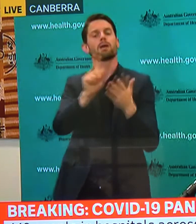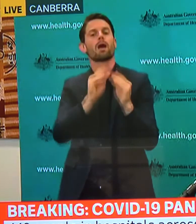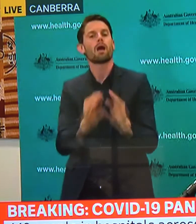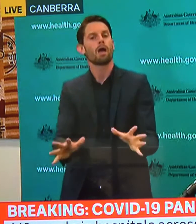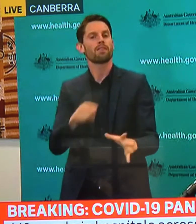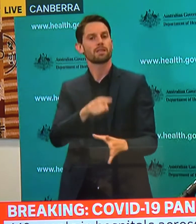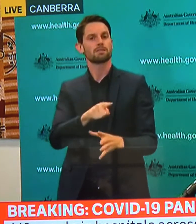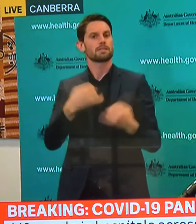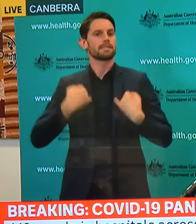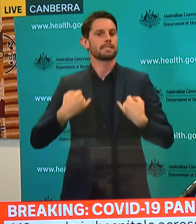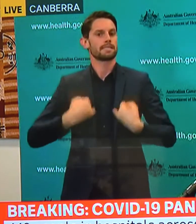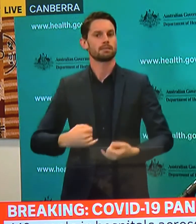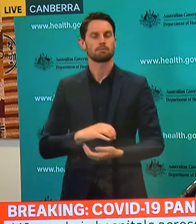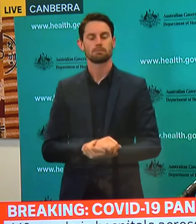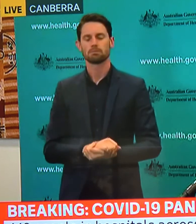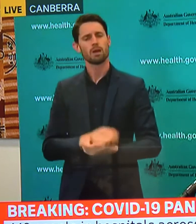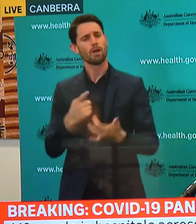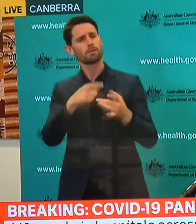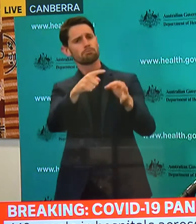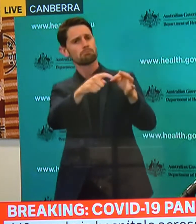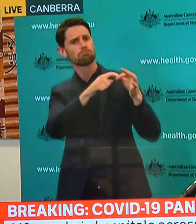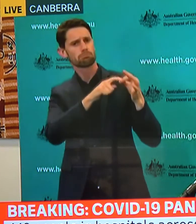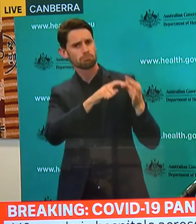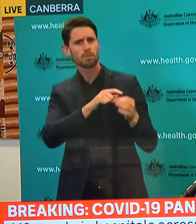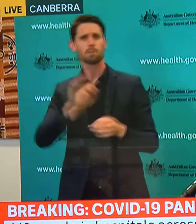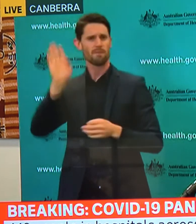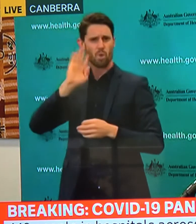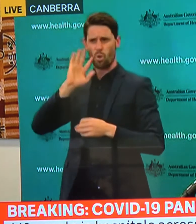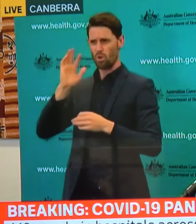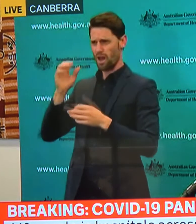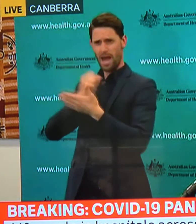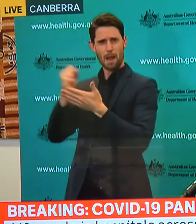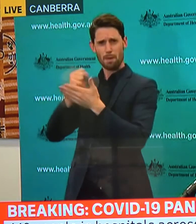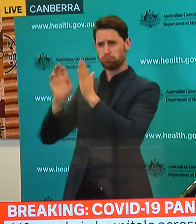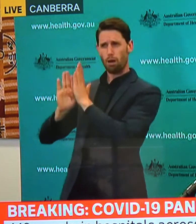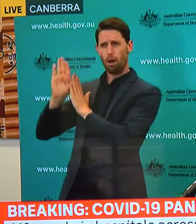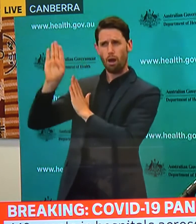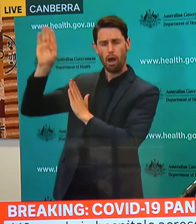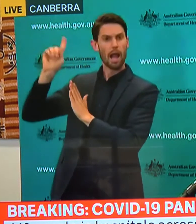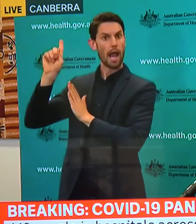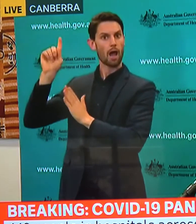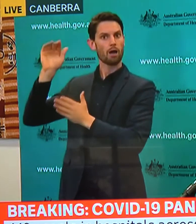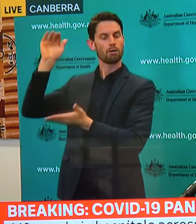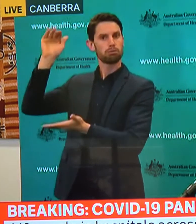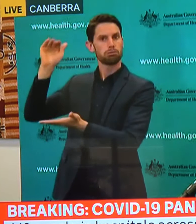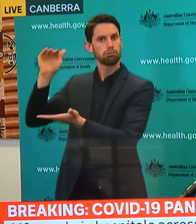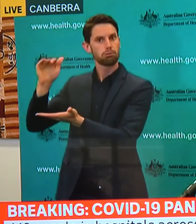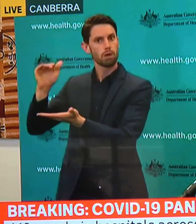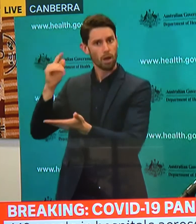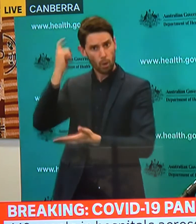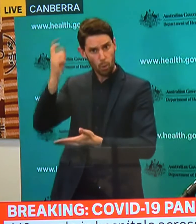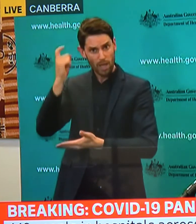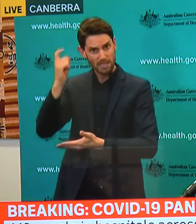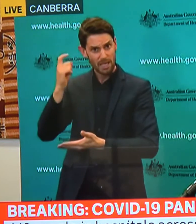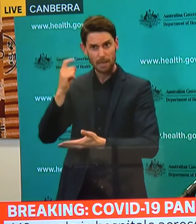growth of the virus was quite high, sort of 12, 14 days ago, at 25 to 30%. Are we expecting a bit of a peak in potential deaths? That's